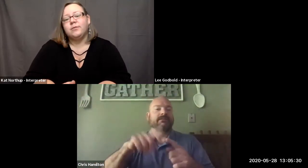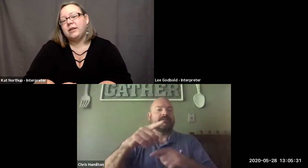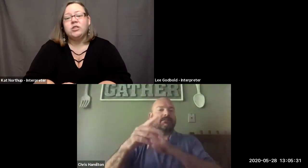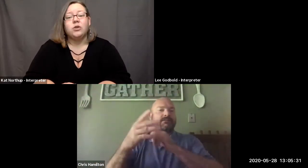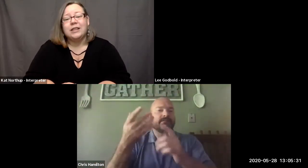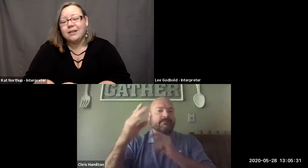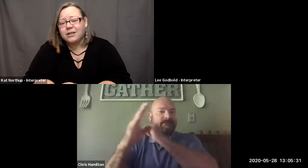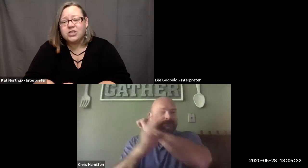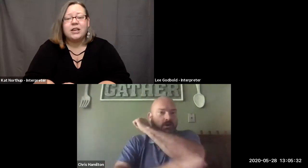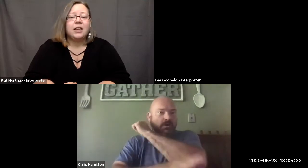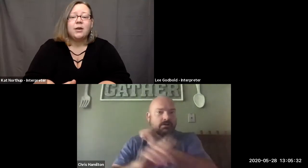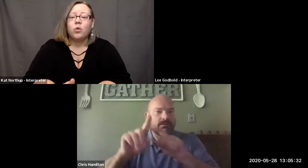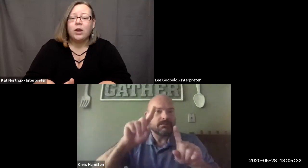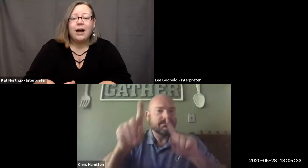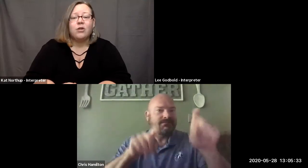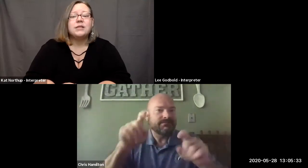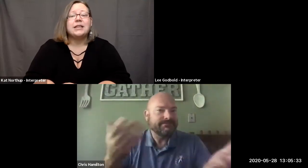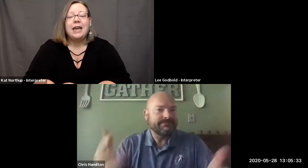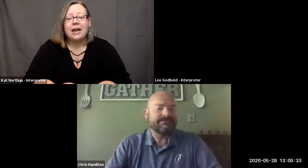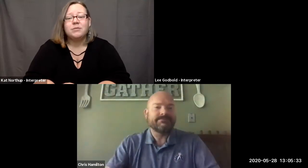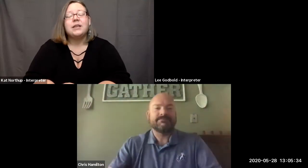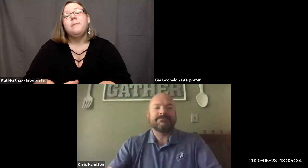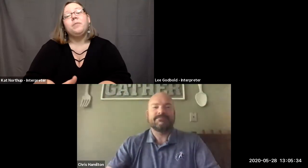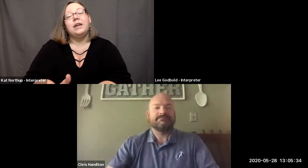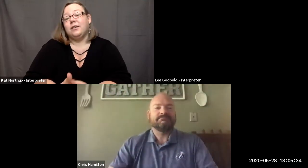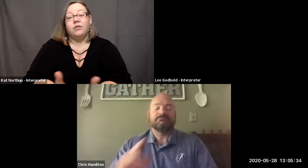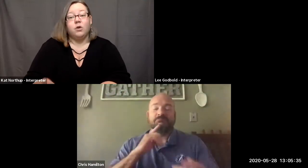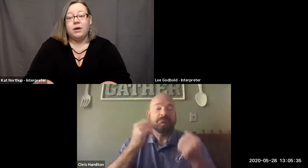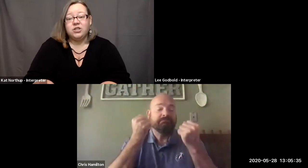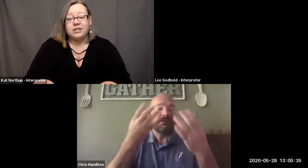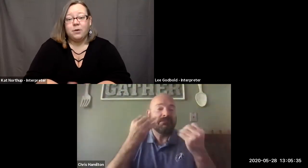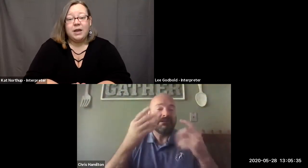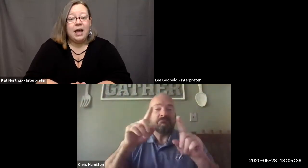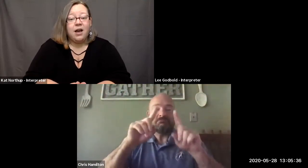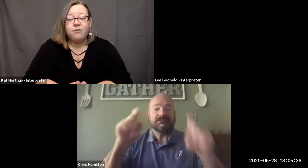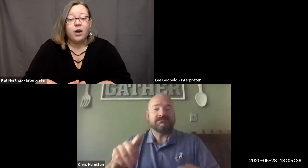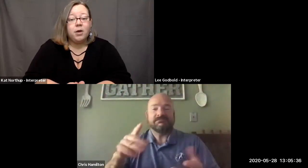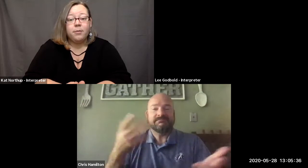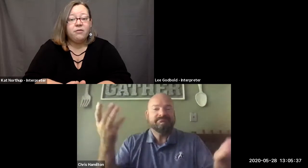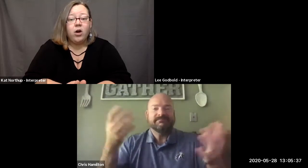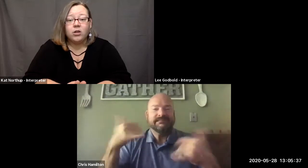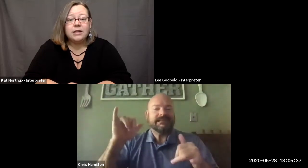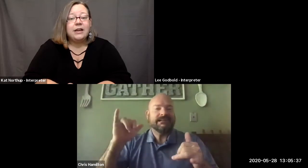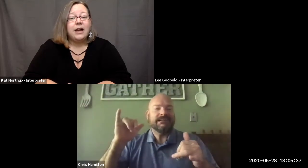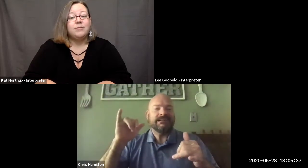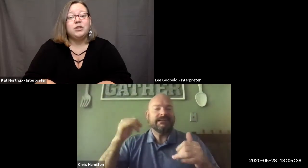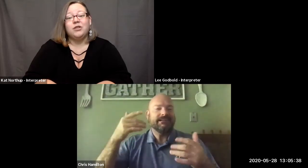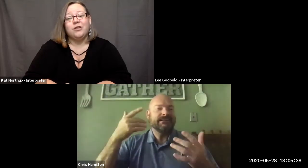of strength and conditioning and workouts and camps and the questions that we have for the upcoming fall. I'm sure there are